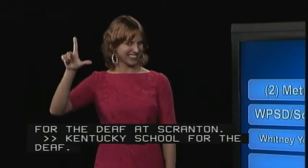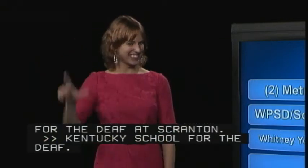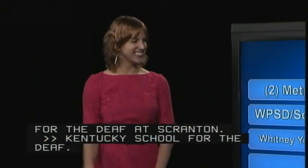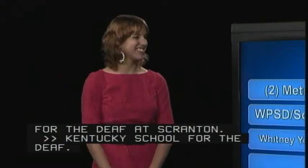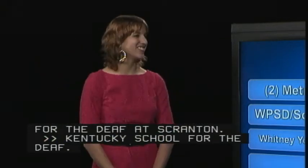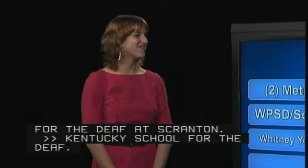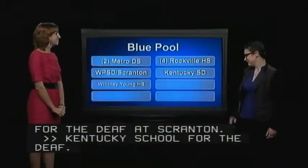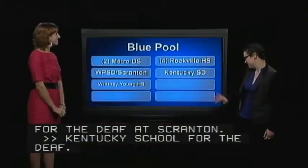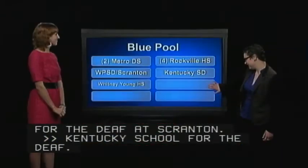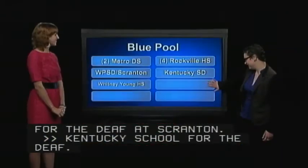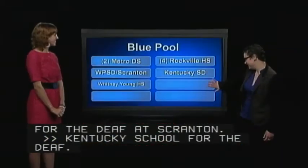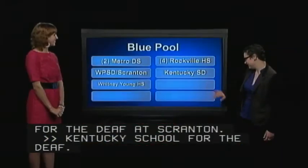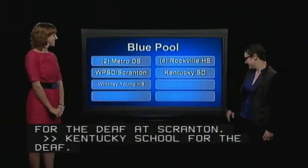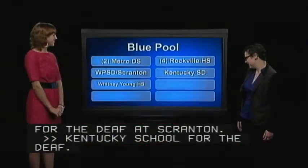Whitney Young High School in Illinois.